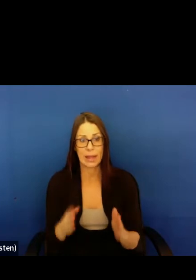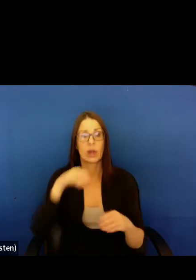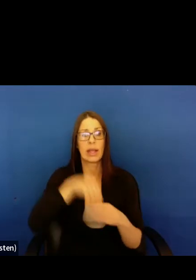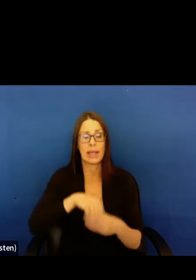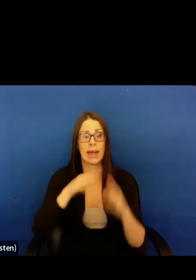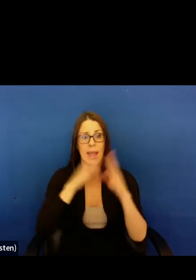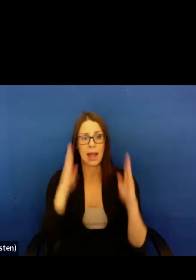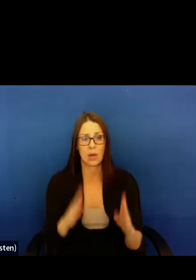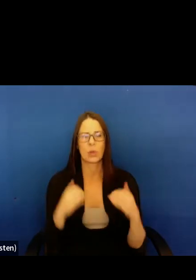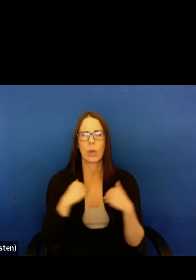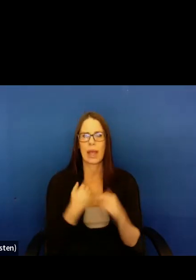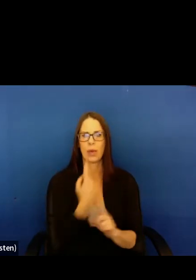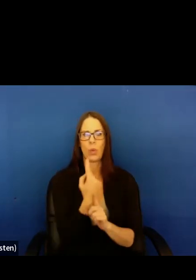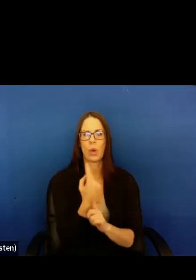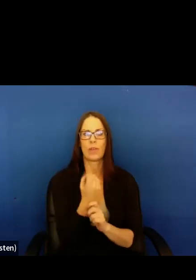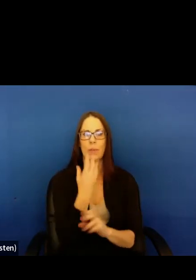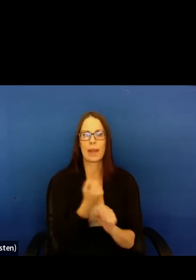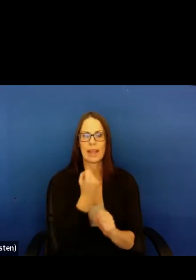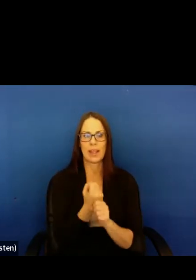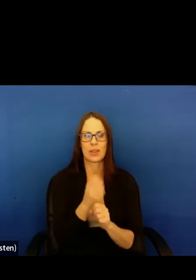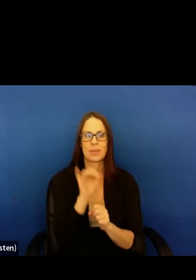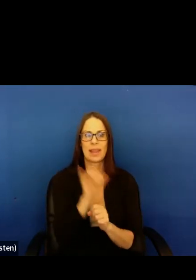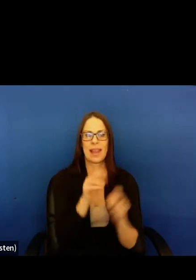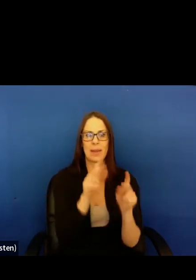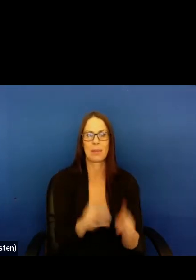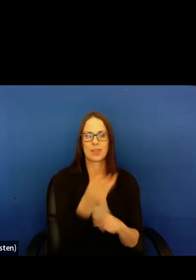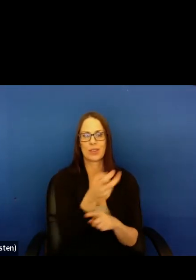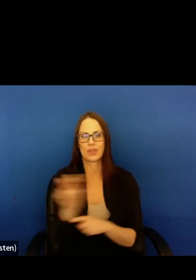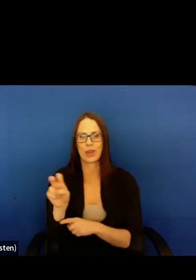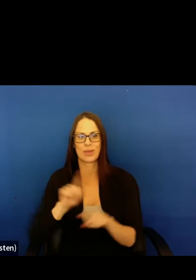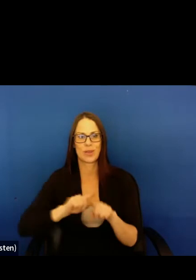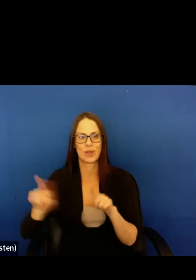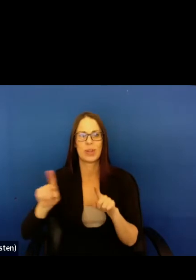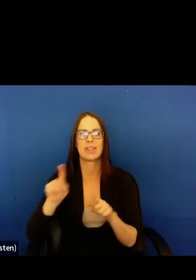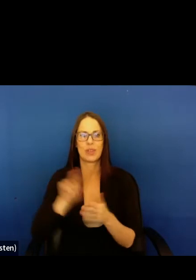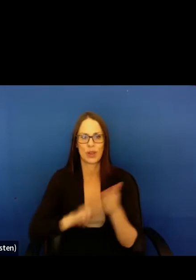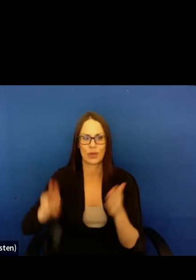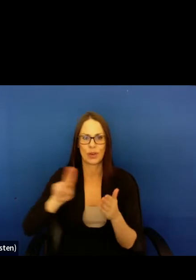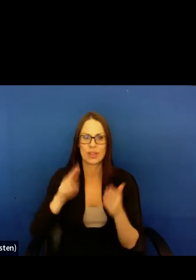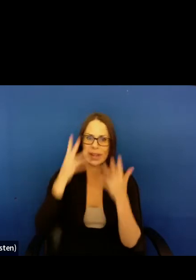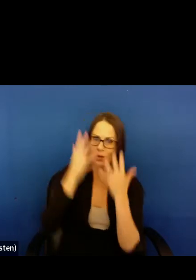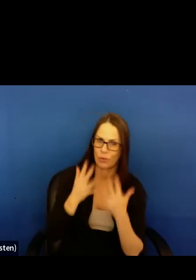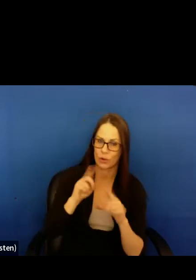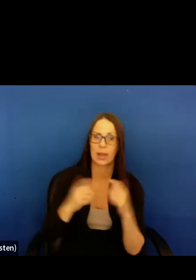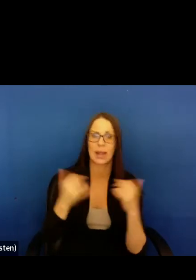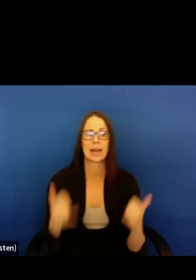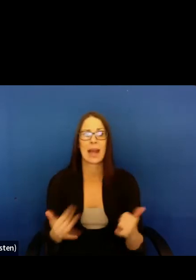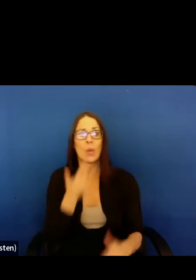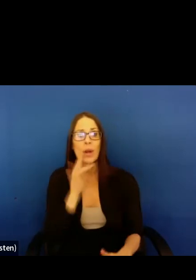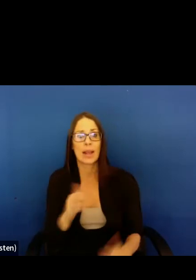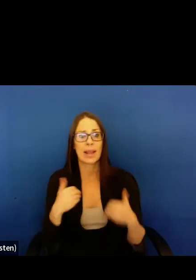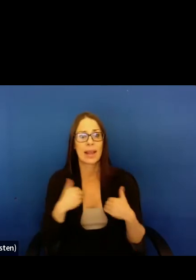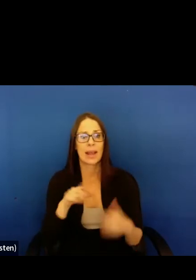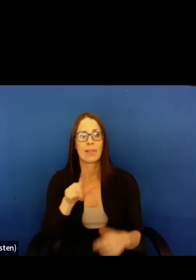years, but that person went to another institution, unfortunately. But now we are lucky enough to have Lydia Scott as